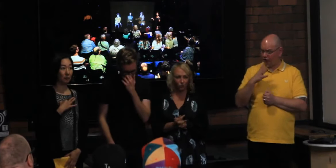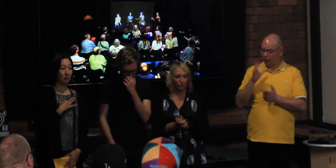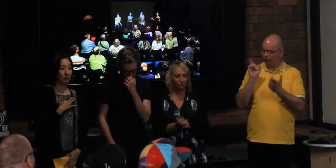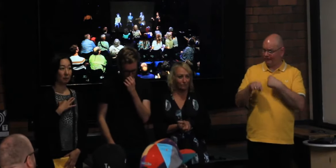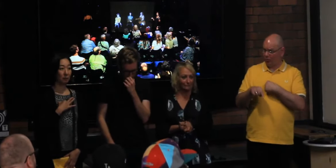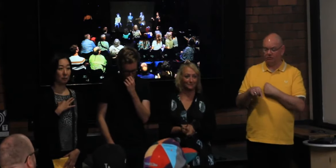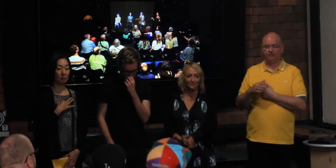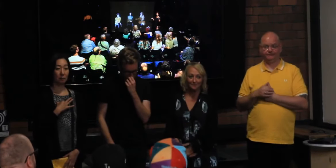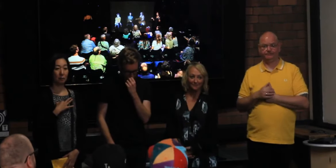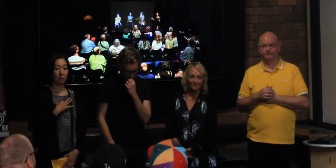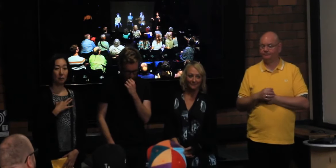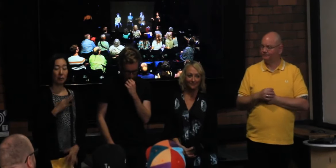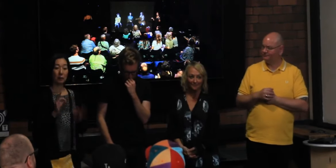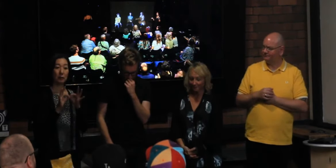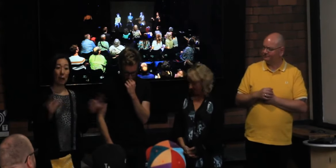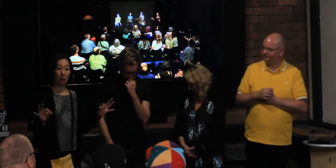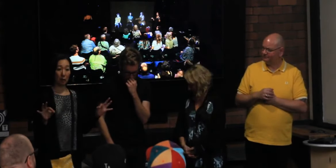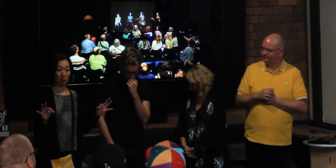Wow, what a great question.